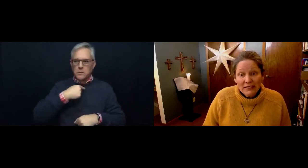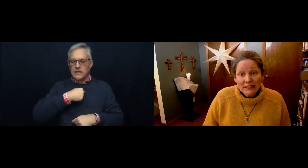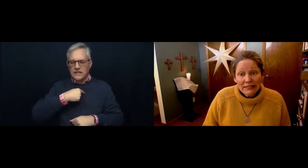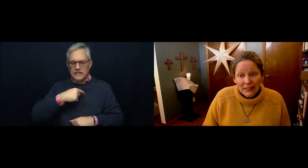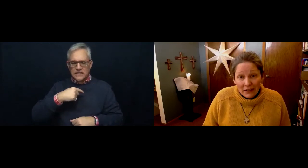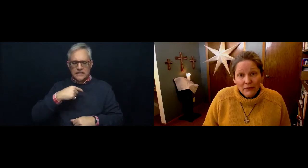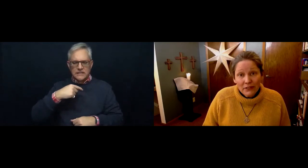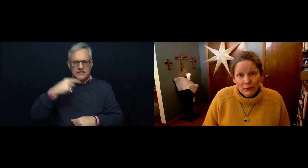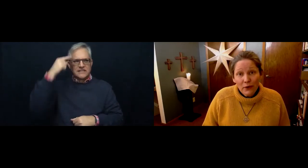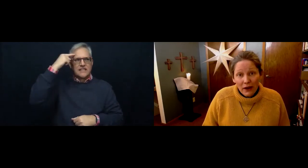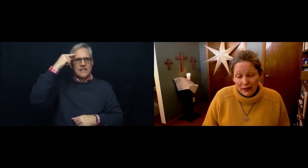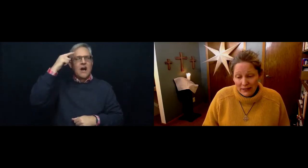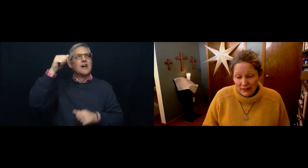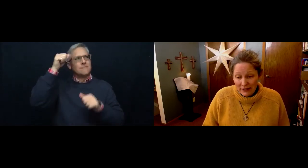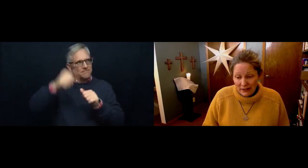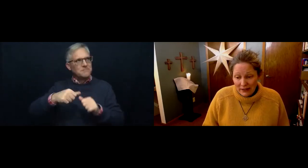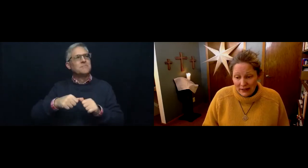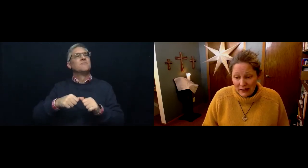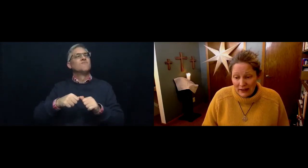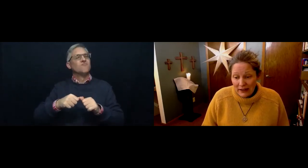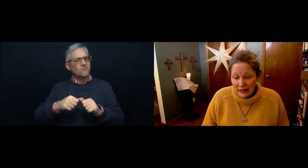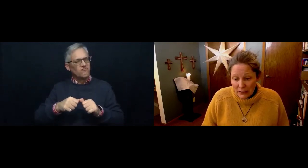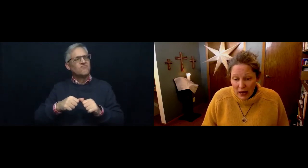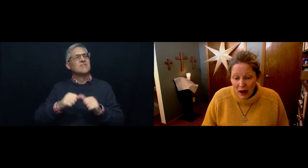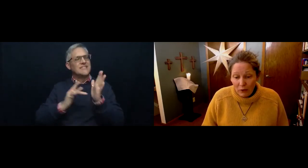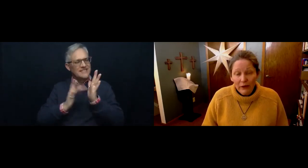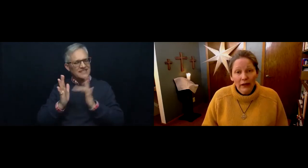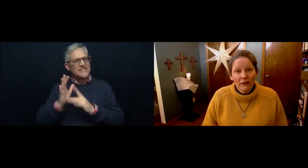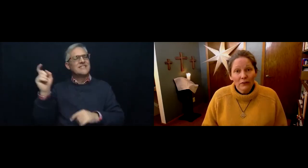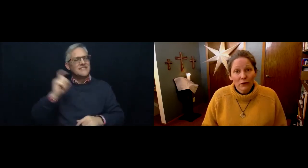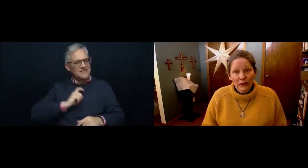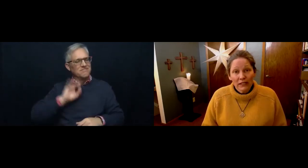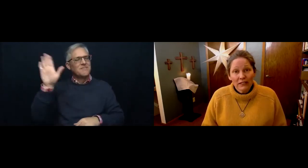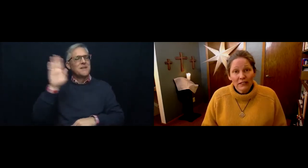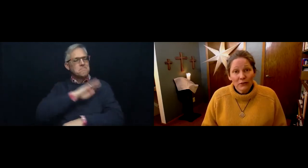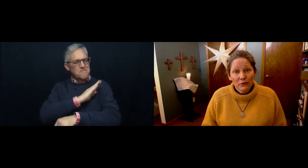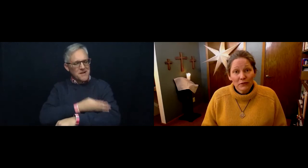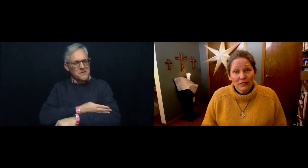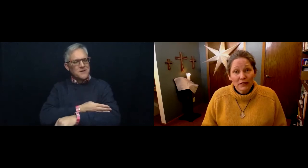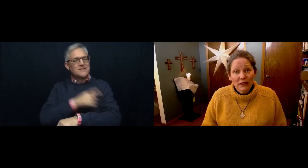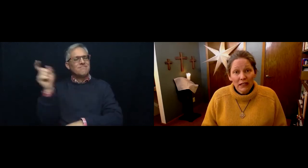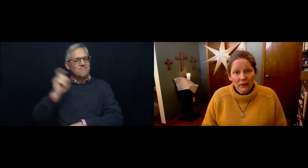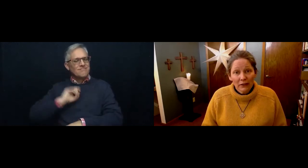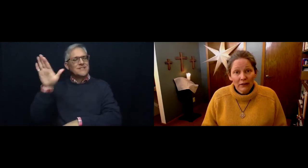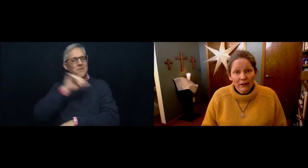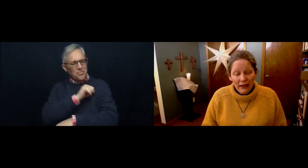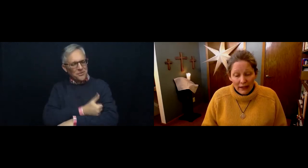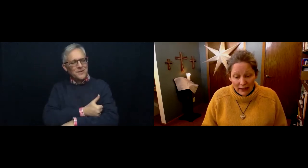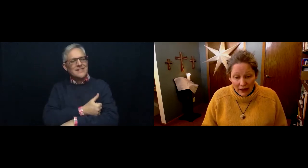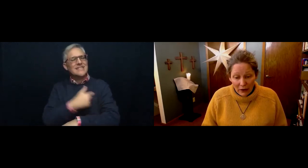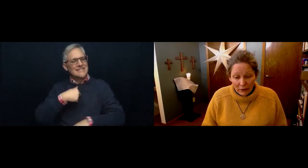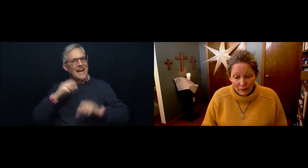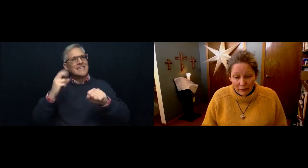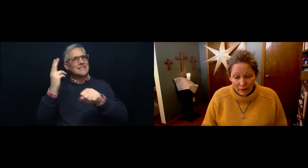Jesus gives to us his power and authority to use here